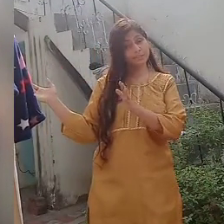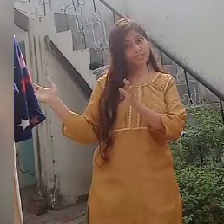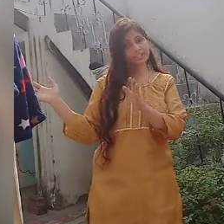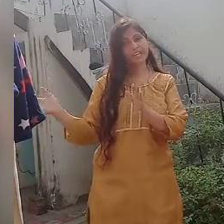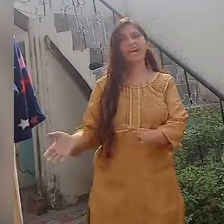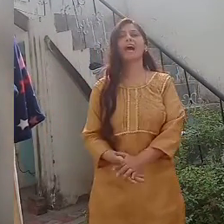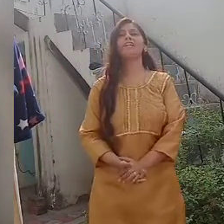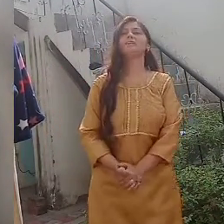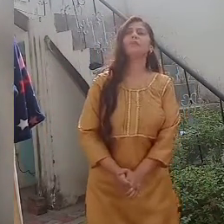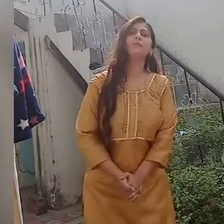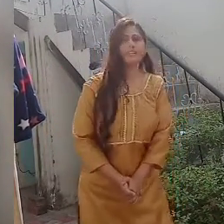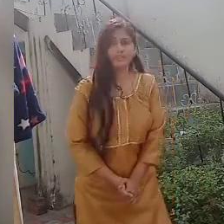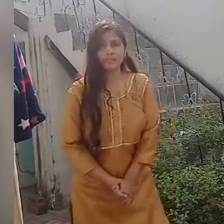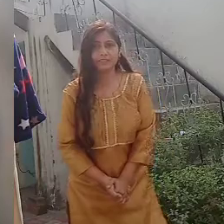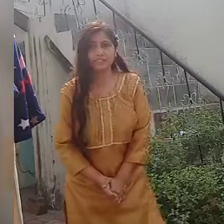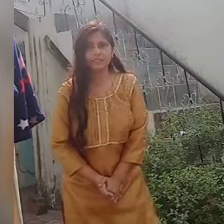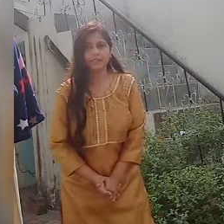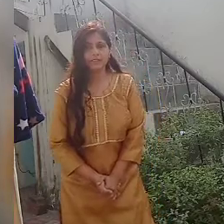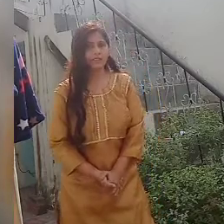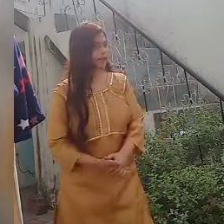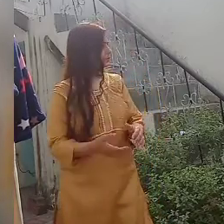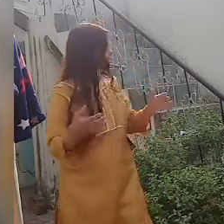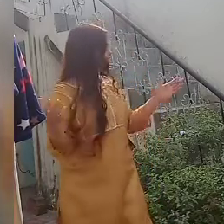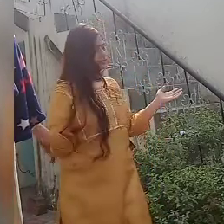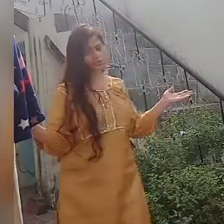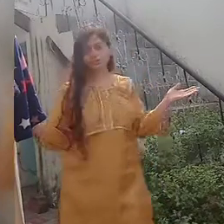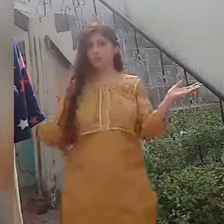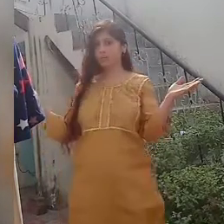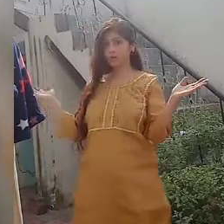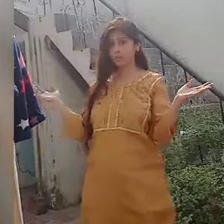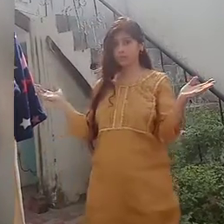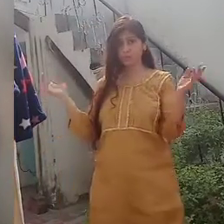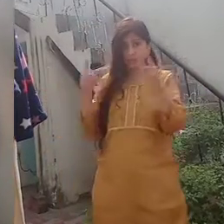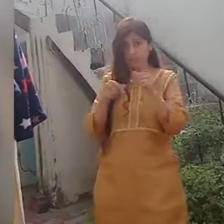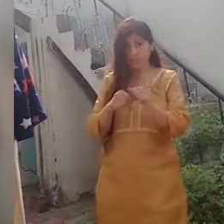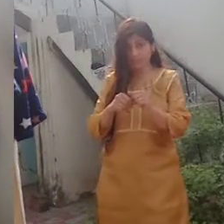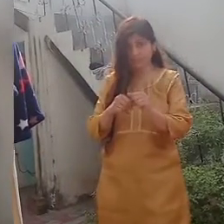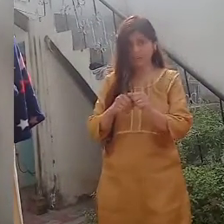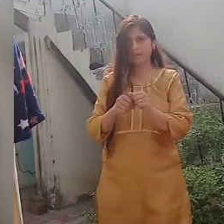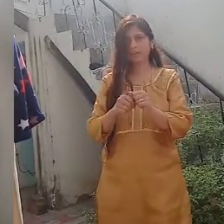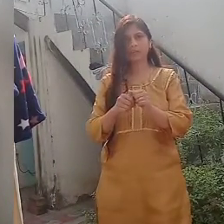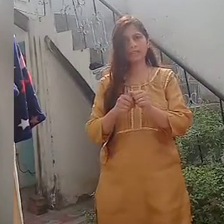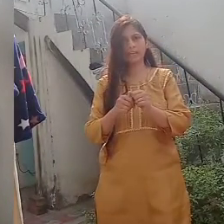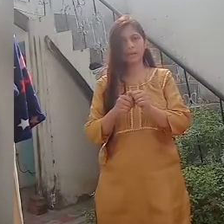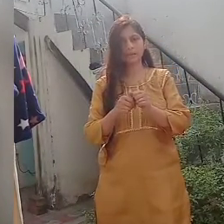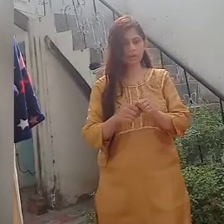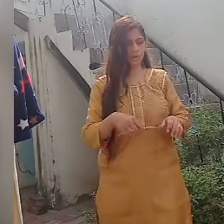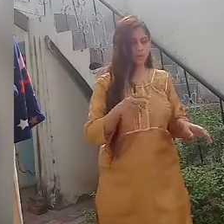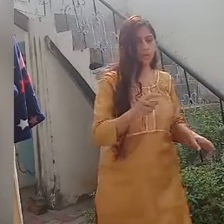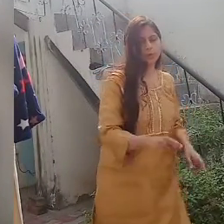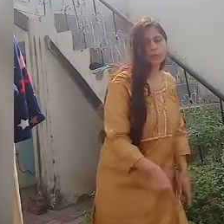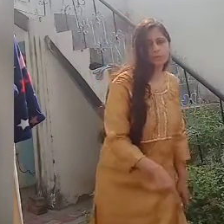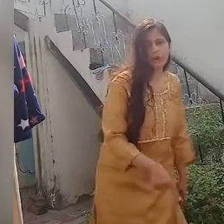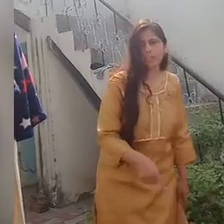changes and reversible changes. There are so many changes around us. You observe, for example, growing of child